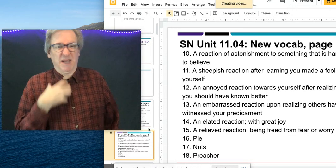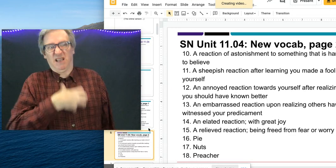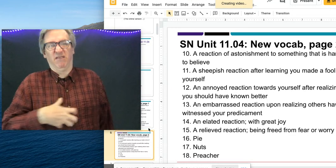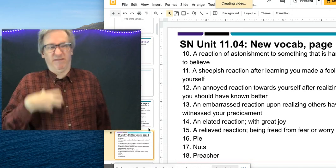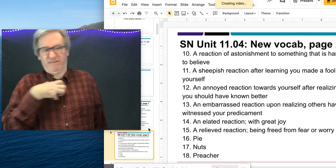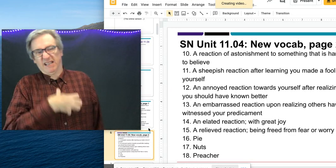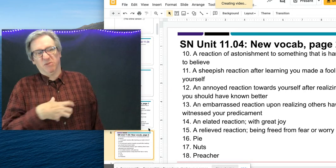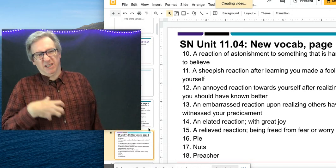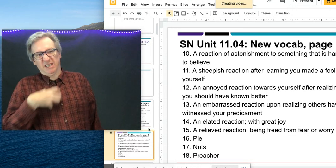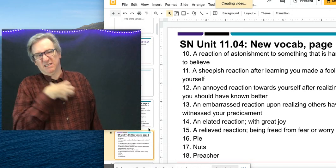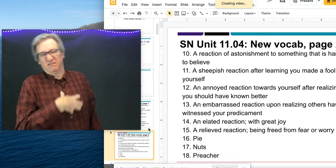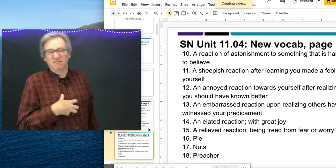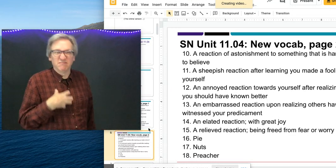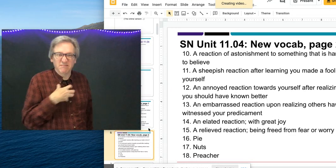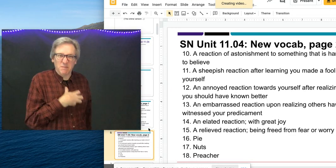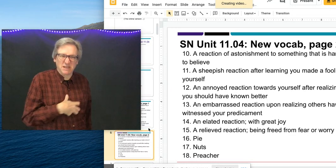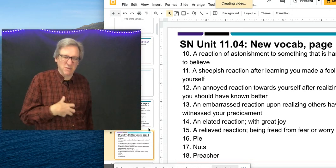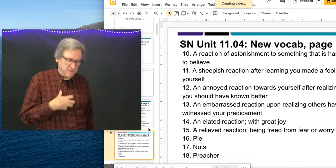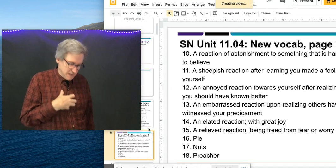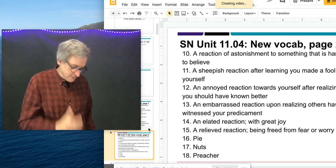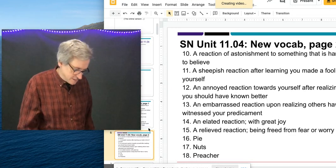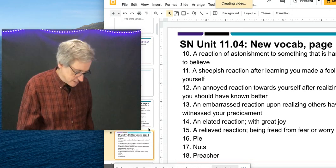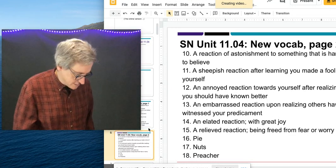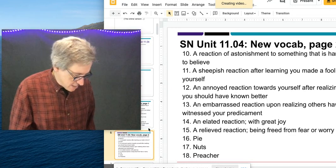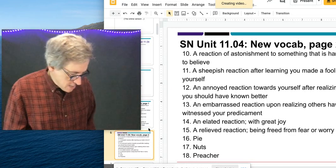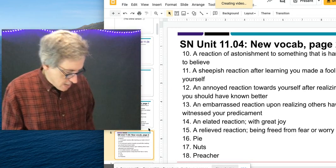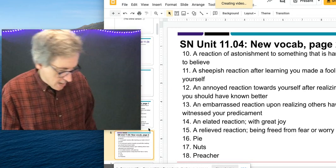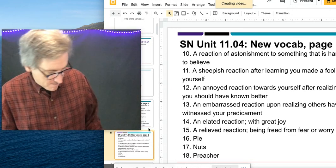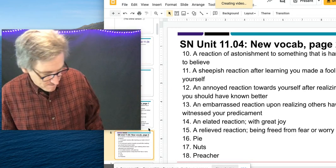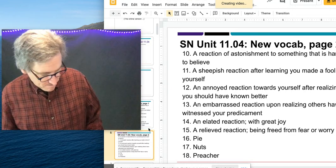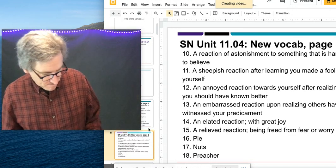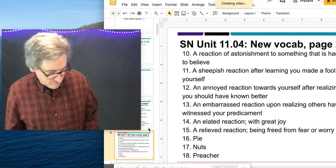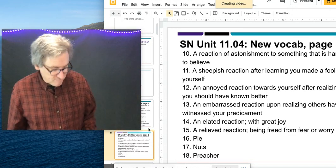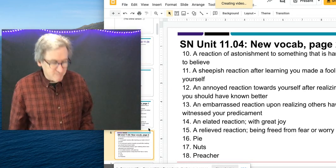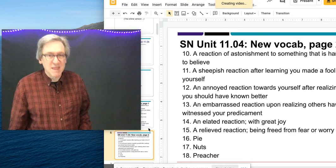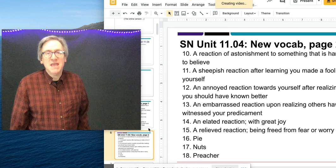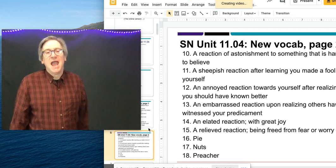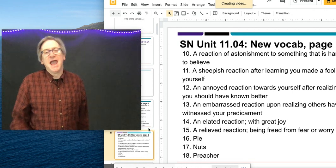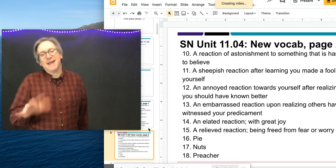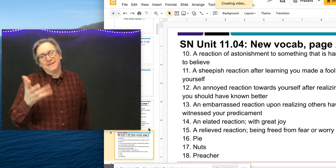with myself. That's what the best way of saying this is.